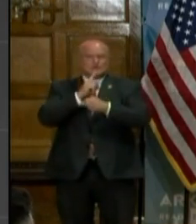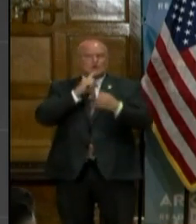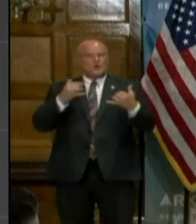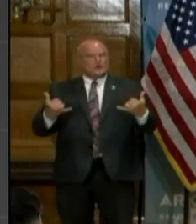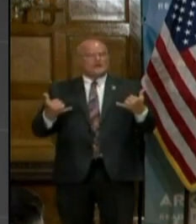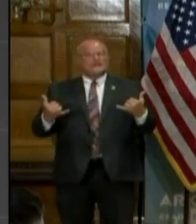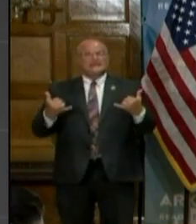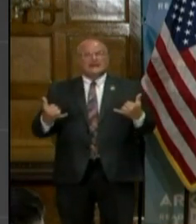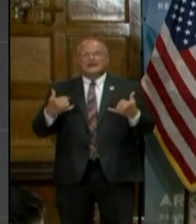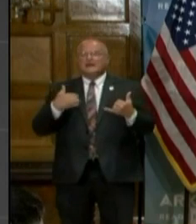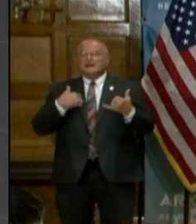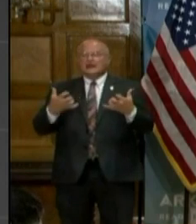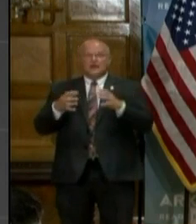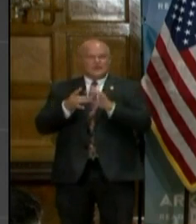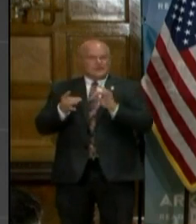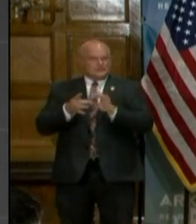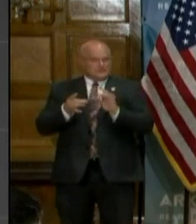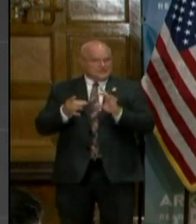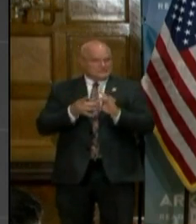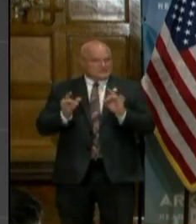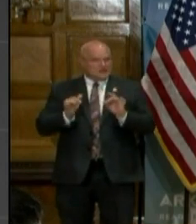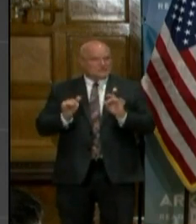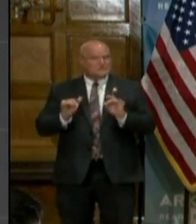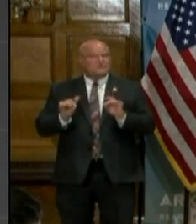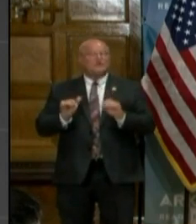are right now. I do want to mention